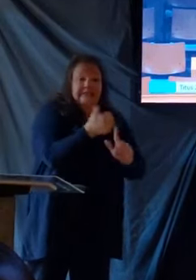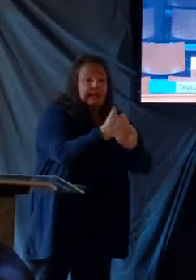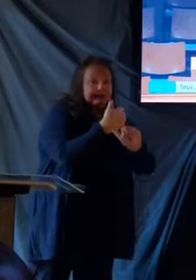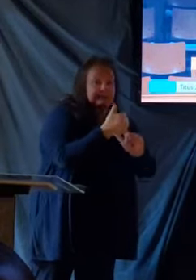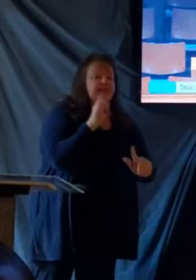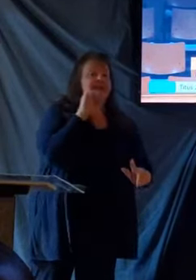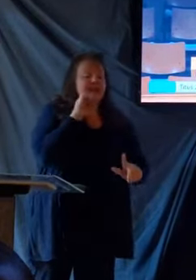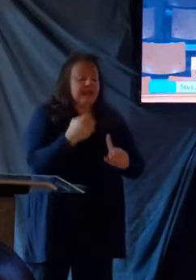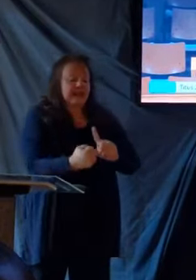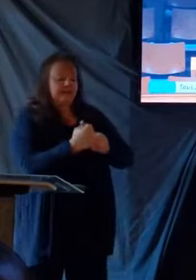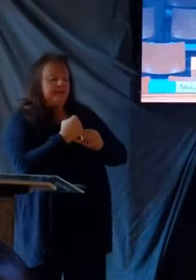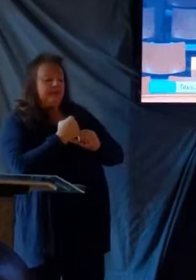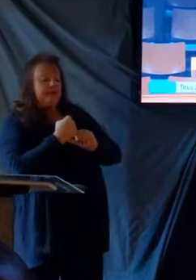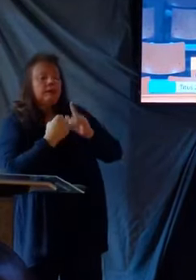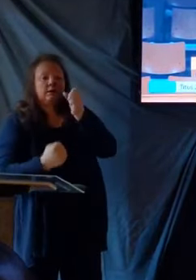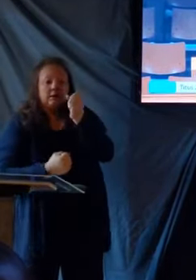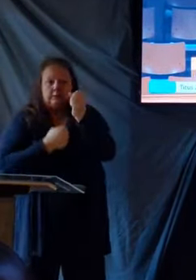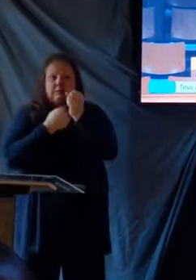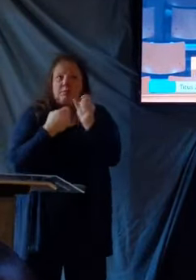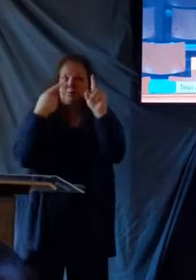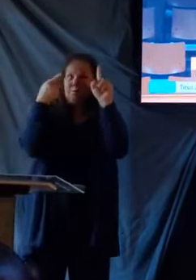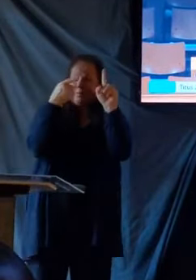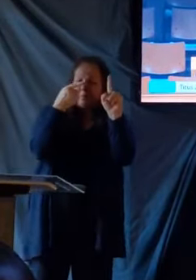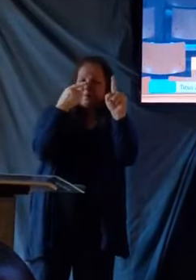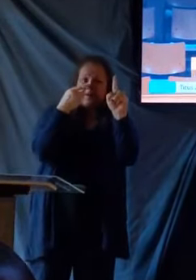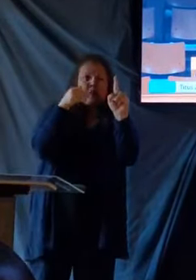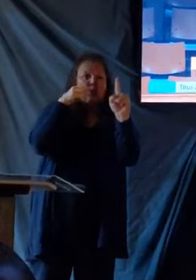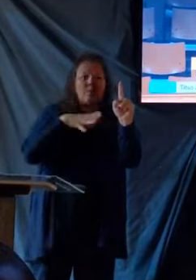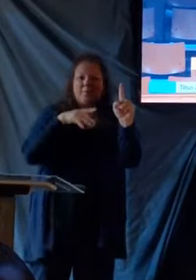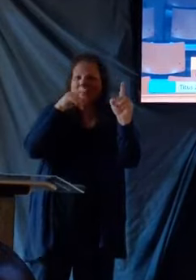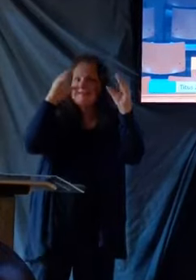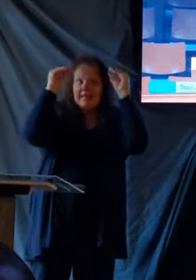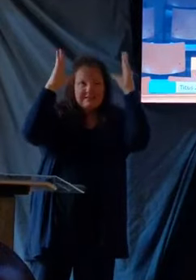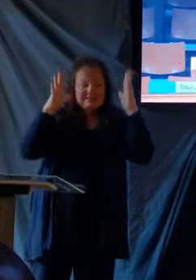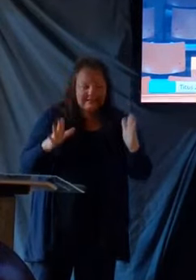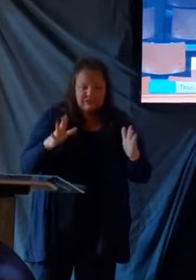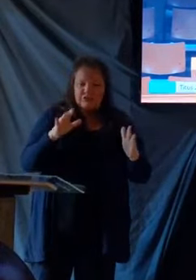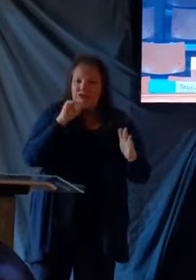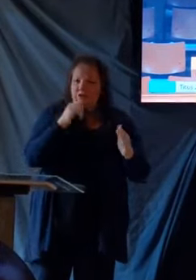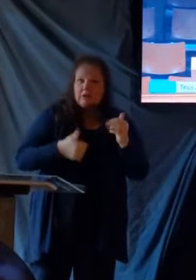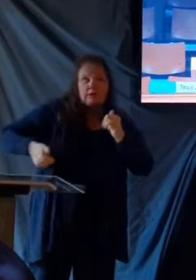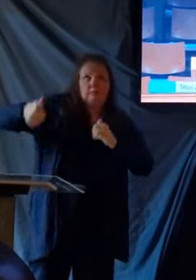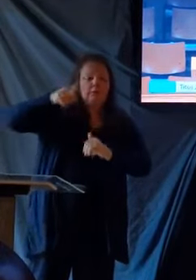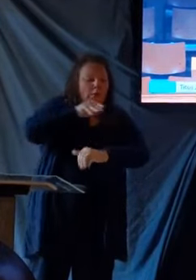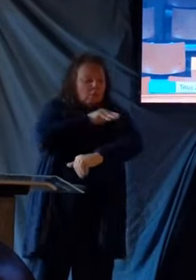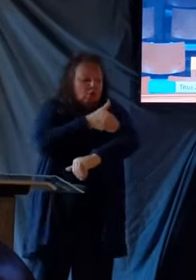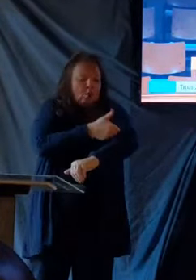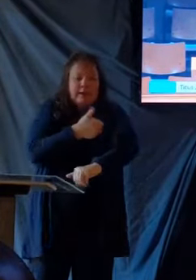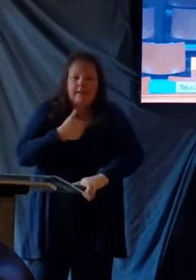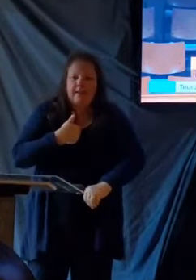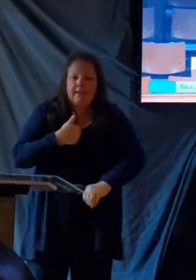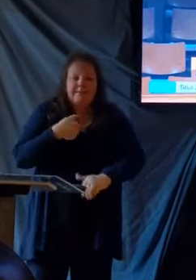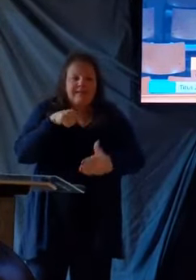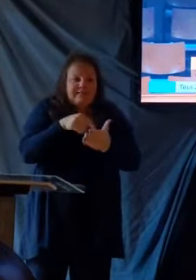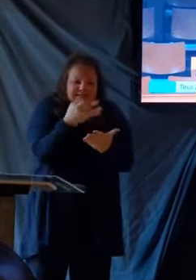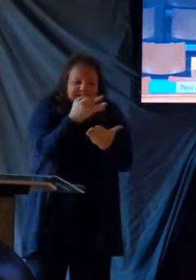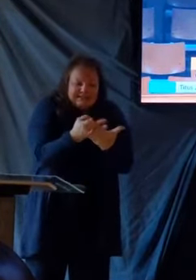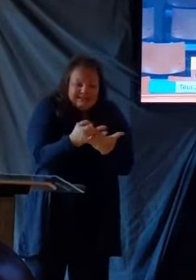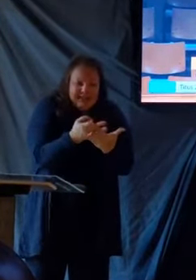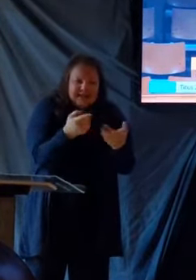was, supports the point that she is not to be the teacher, she is not to be an authority. These facts precede